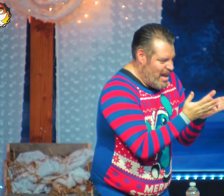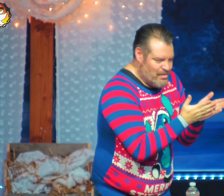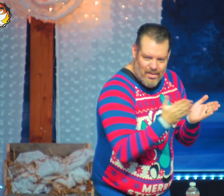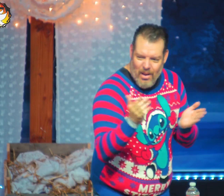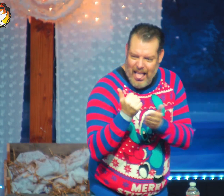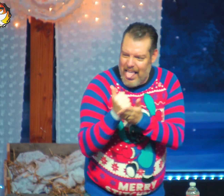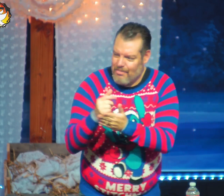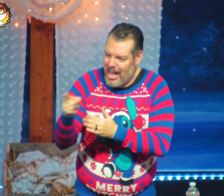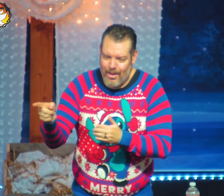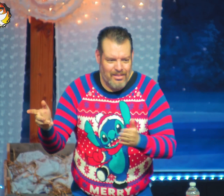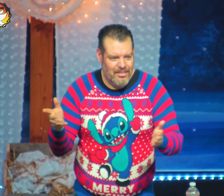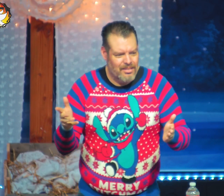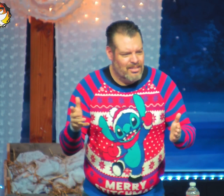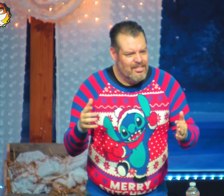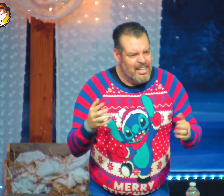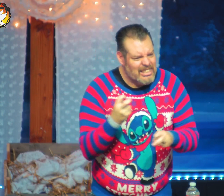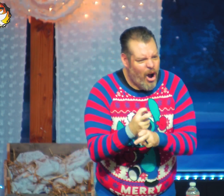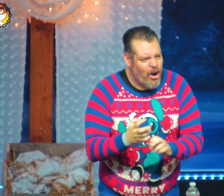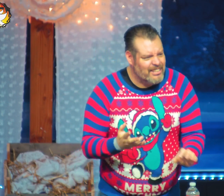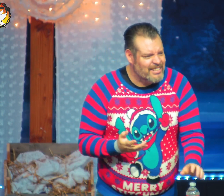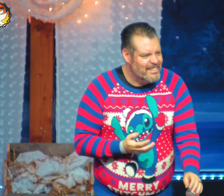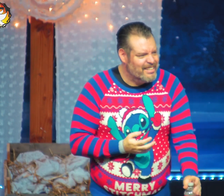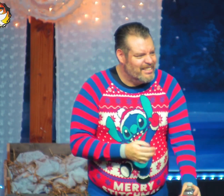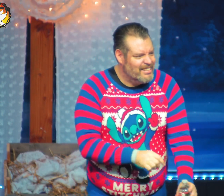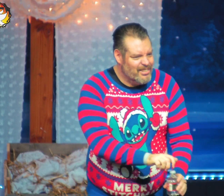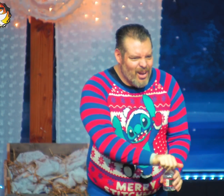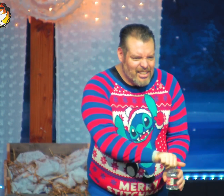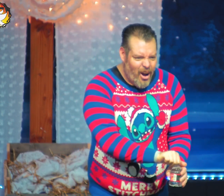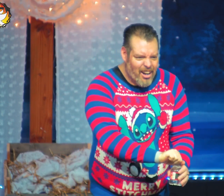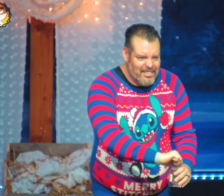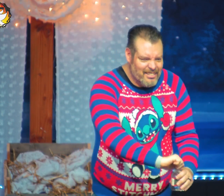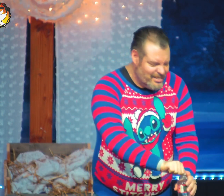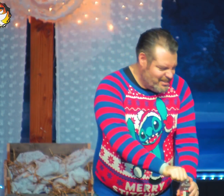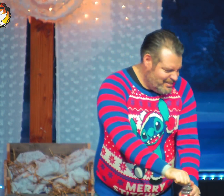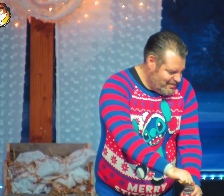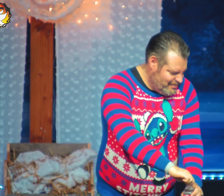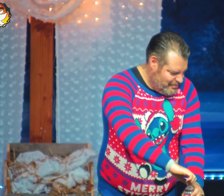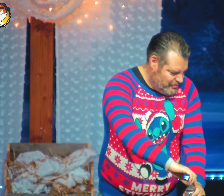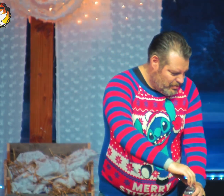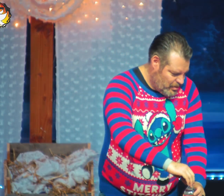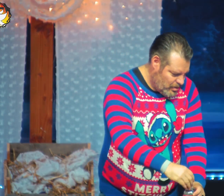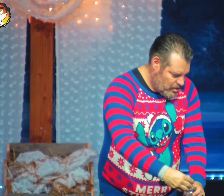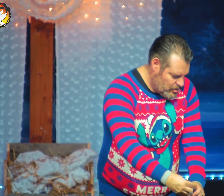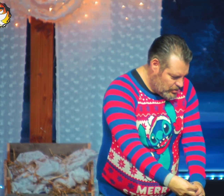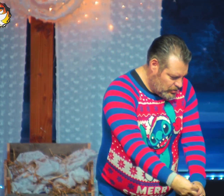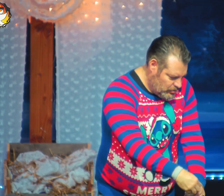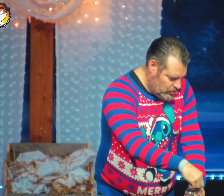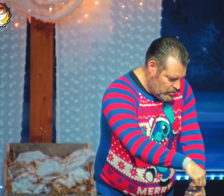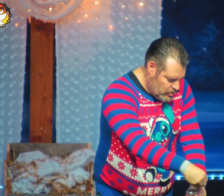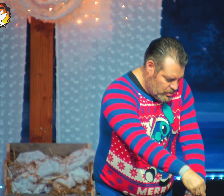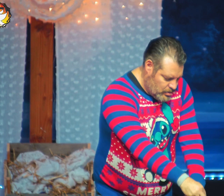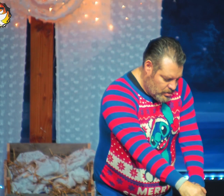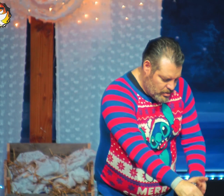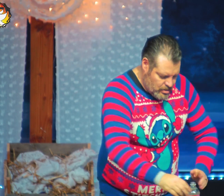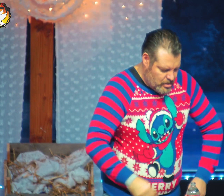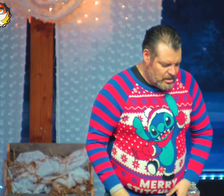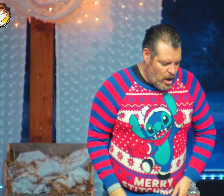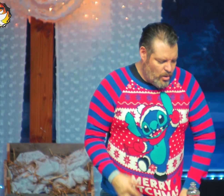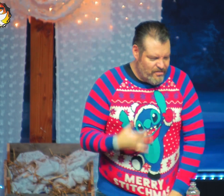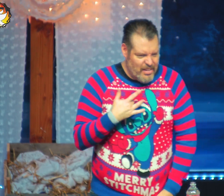Yeah, fake sales where they're trying to say it's cheaper, but it's really not. Or even people are borrowing money to